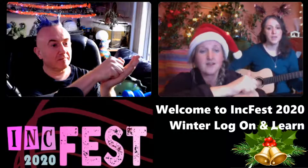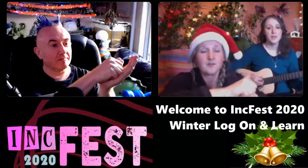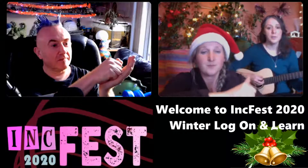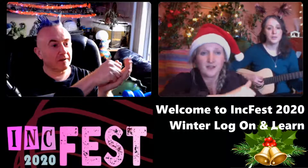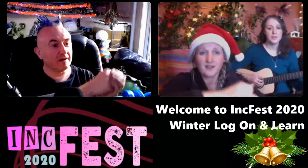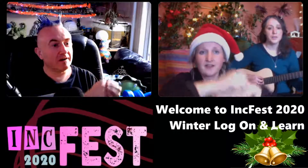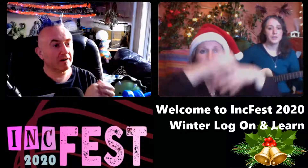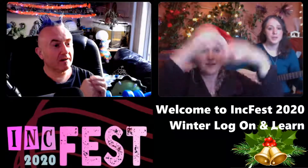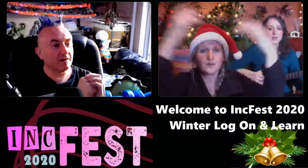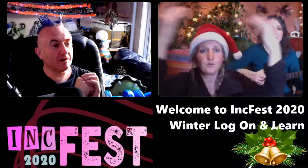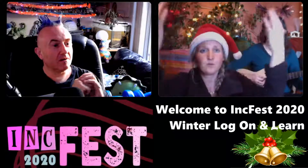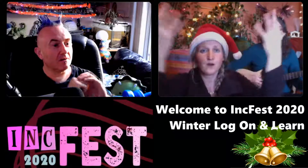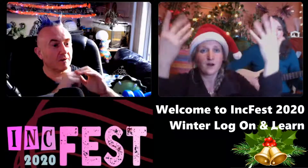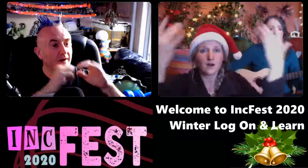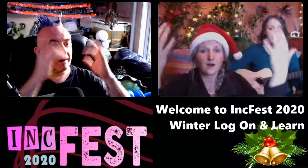be